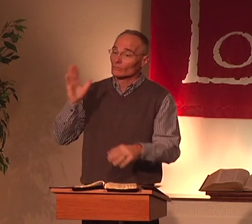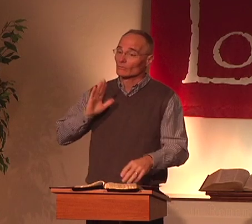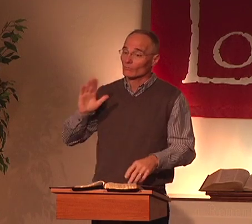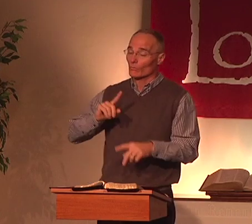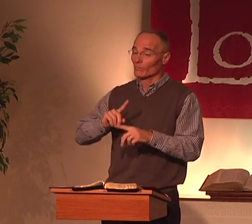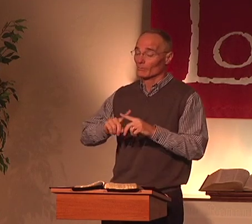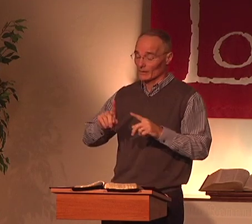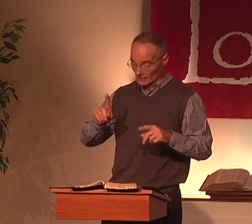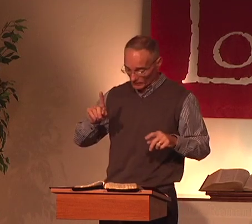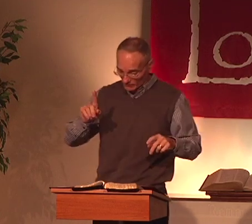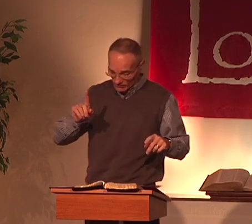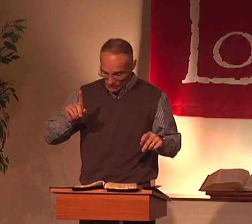And I have mentioned before